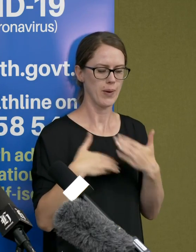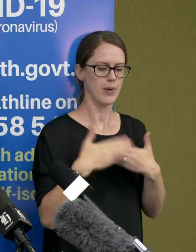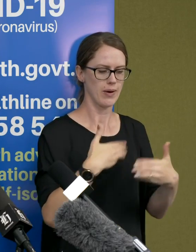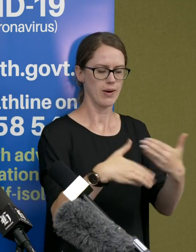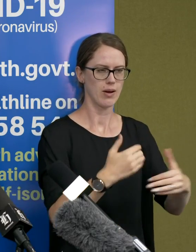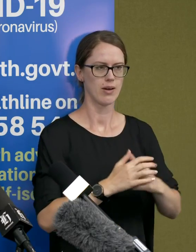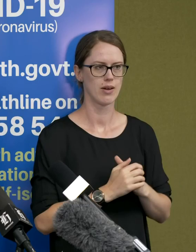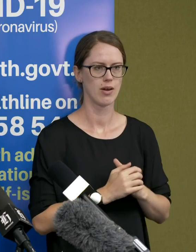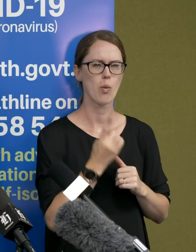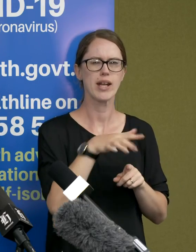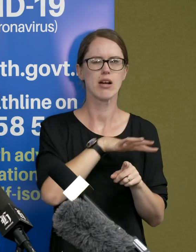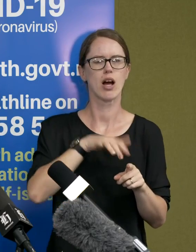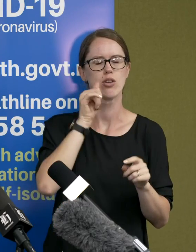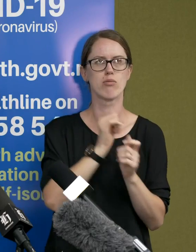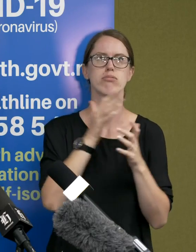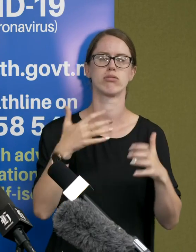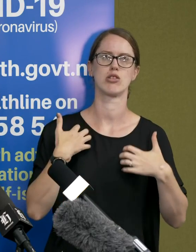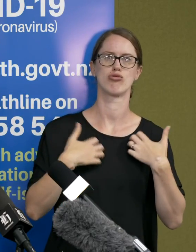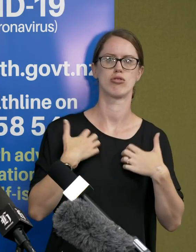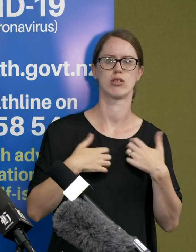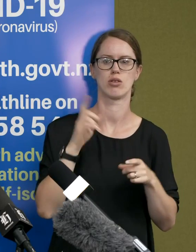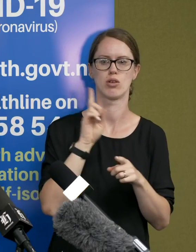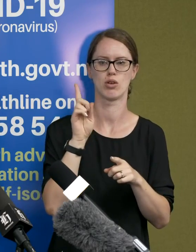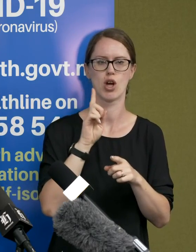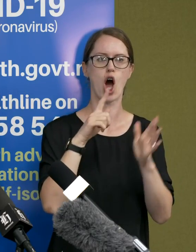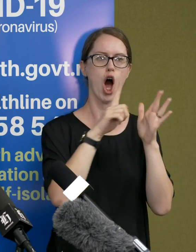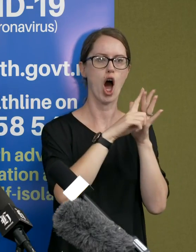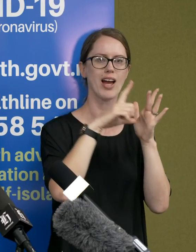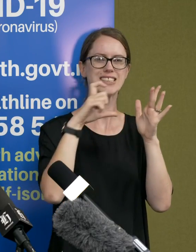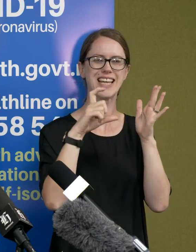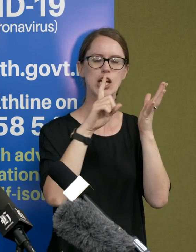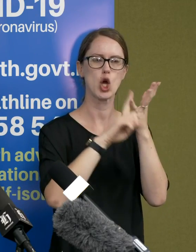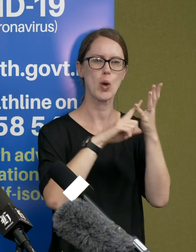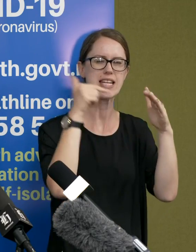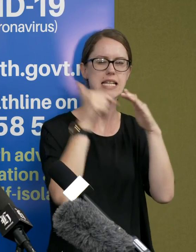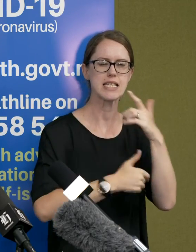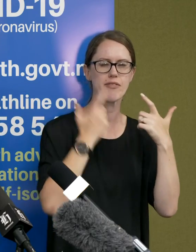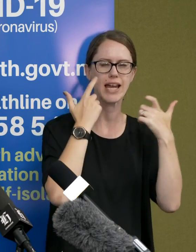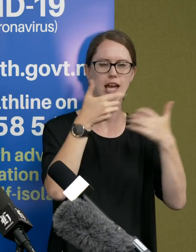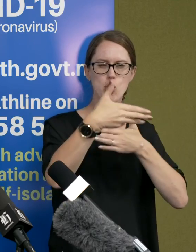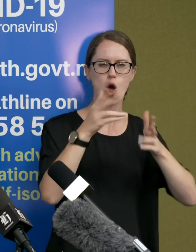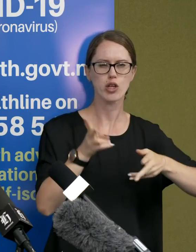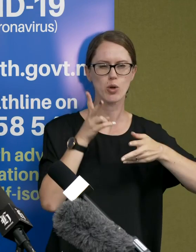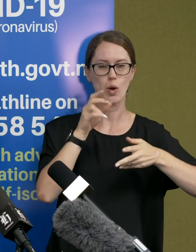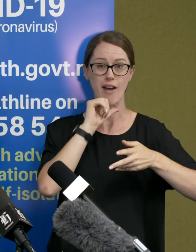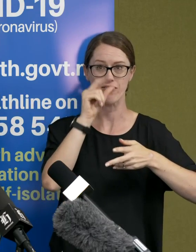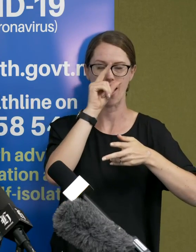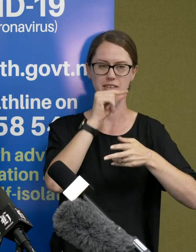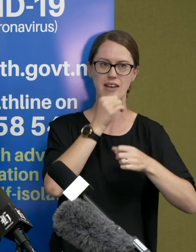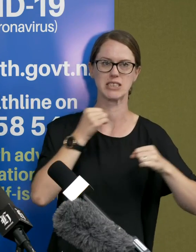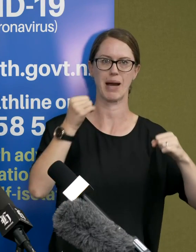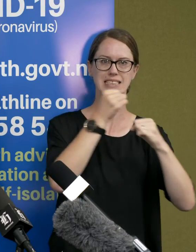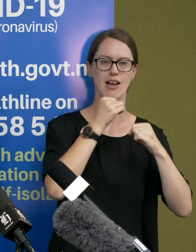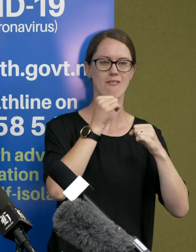cope. One of the areas I know there's a lot of interest in is around ICU capacity, intensive care unit capacity, and the ability